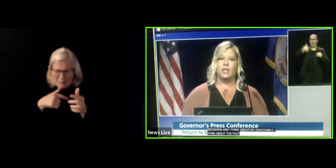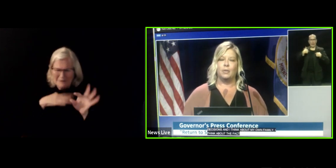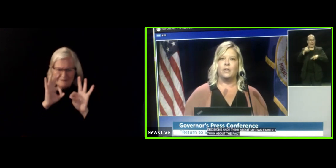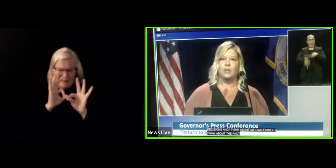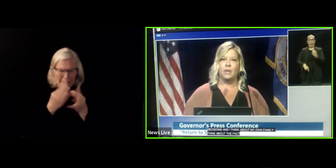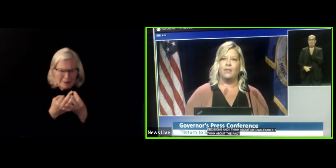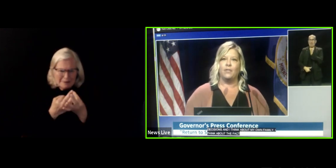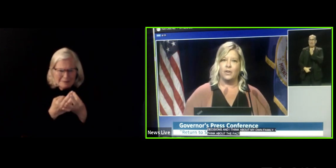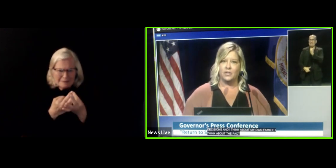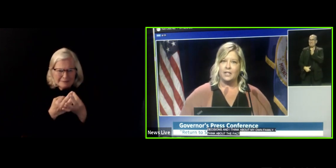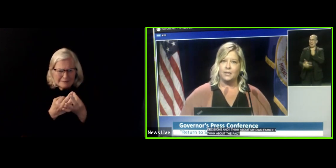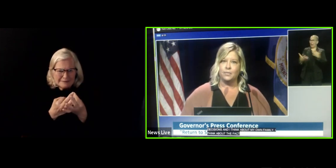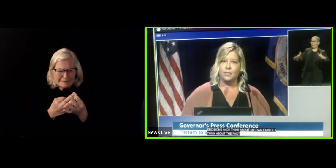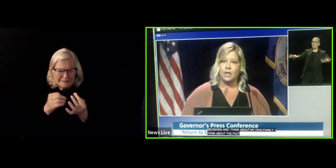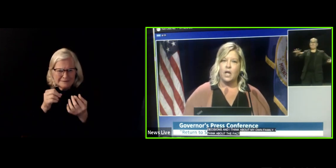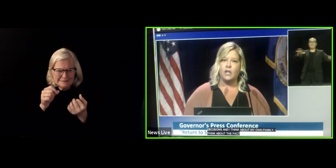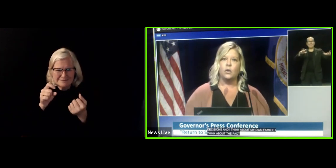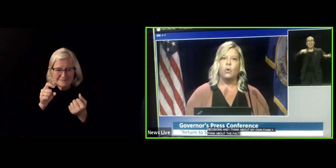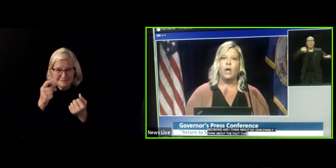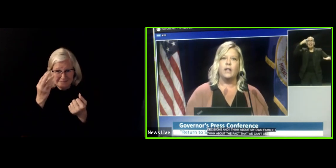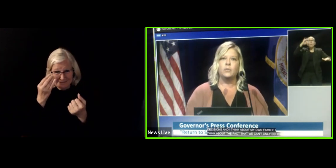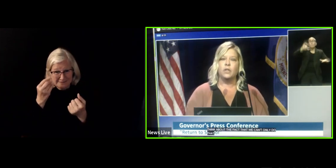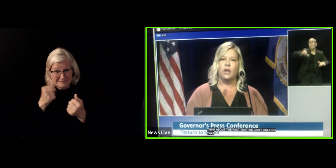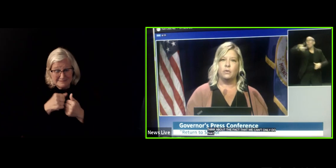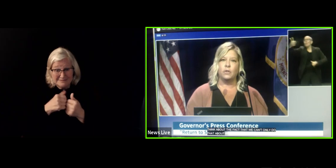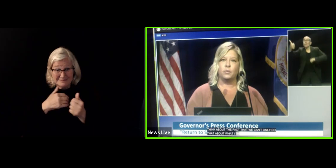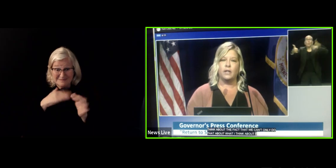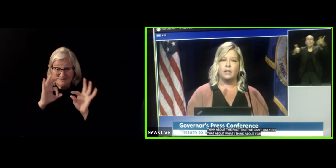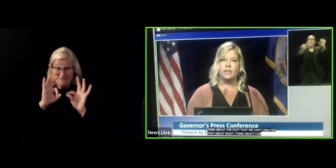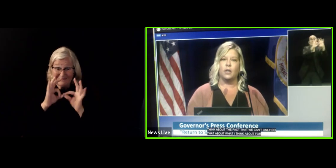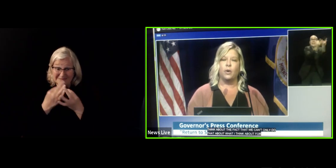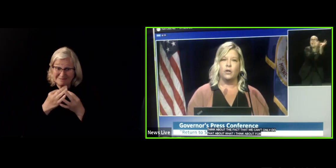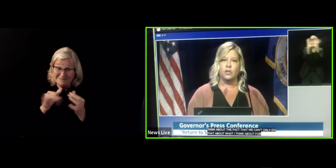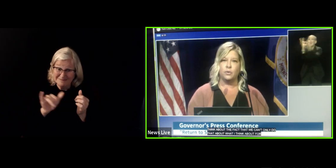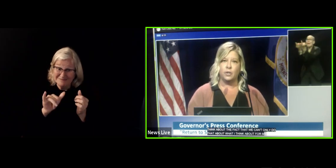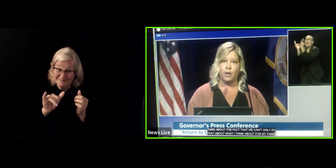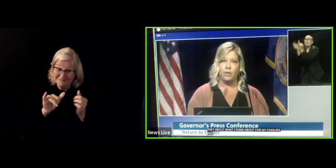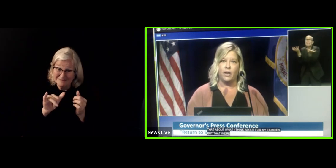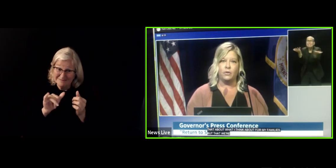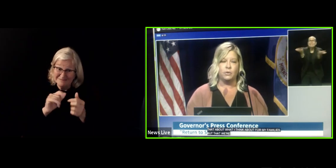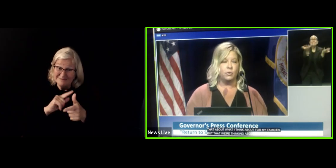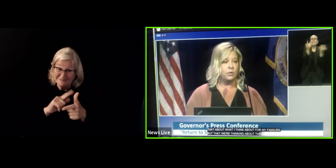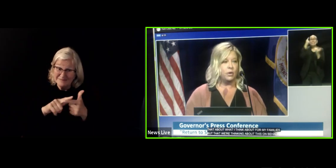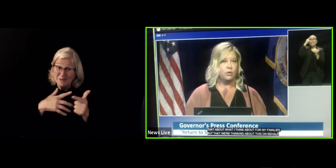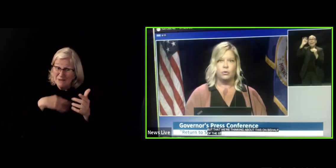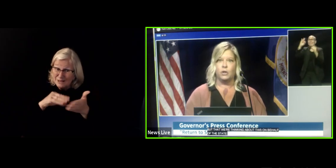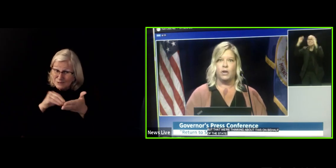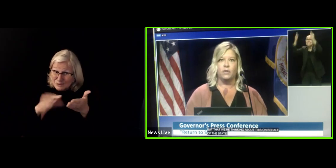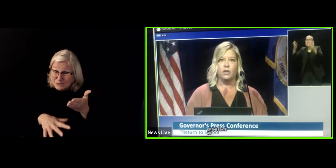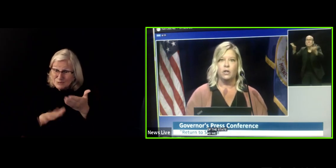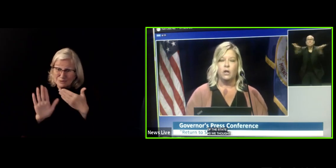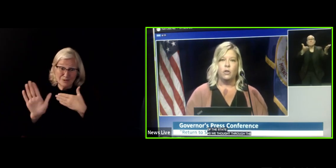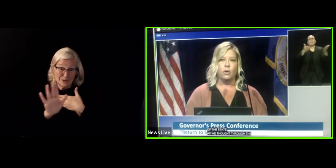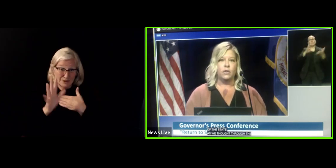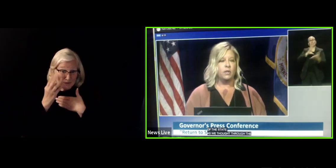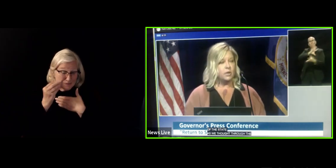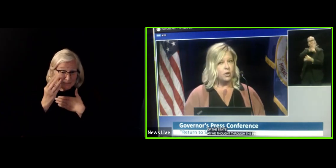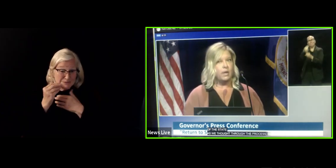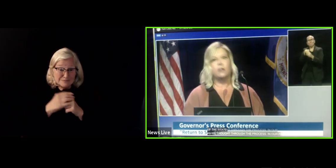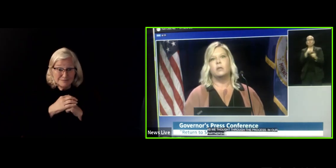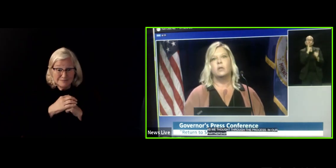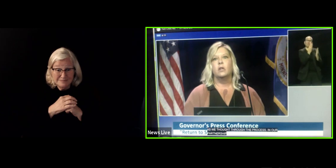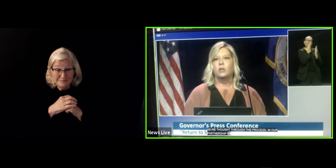thinking about this on behalf of our state. And so as we thought through this process in our partnership with the Department of Health, to which we are truly grateful, the work of